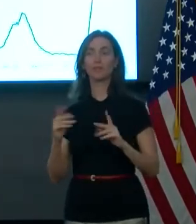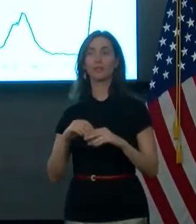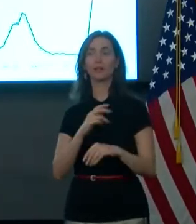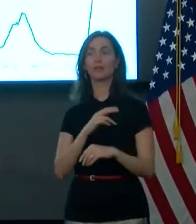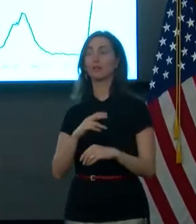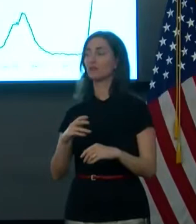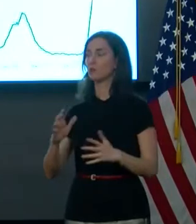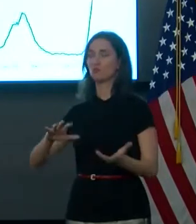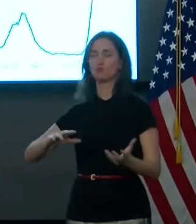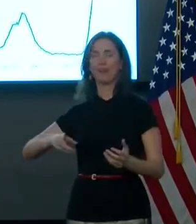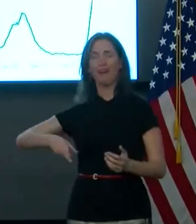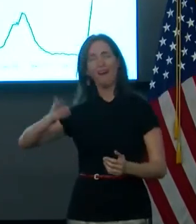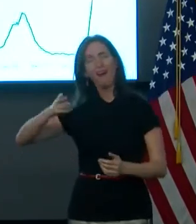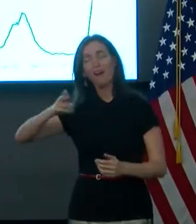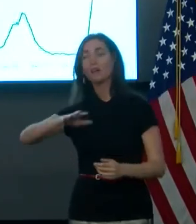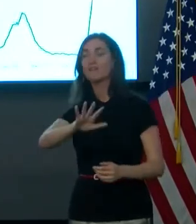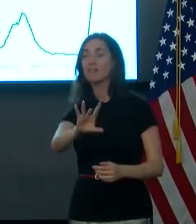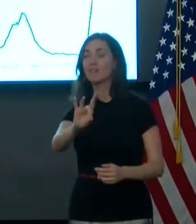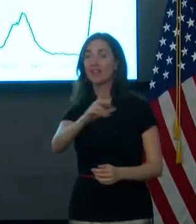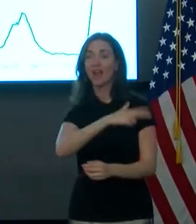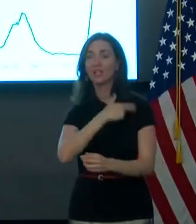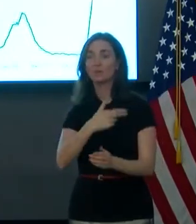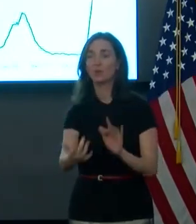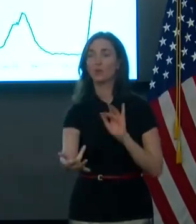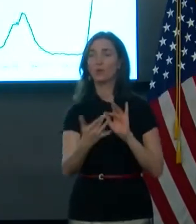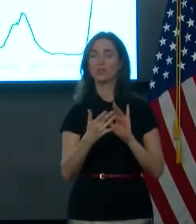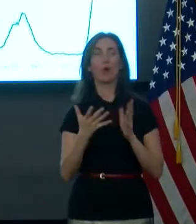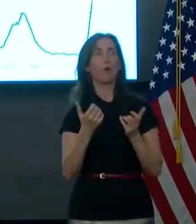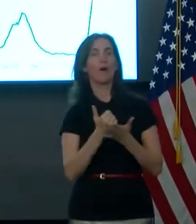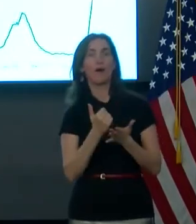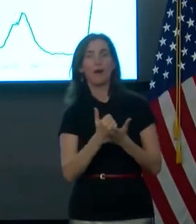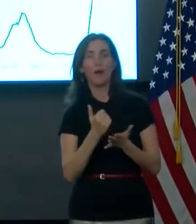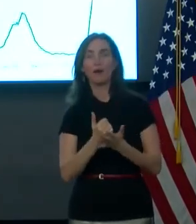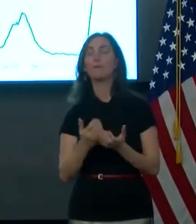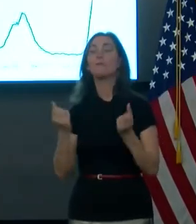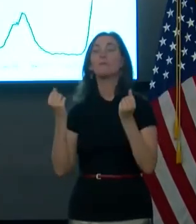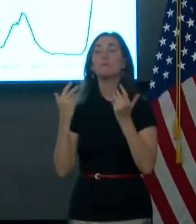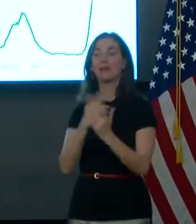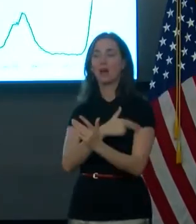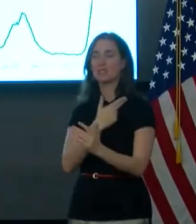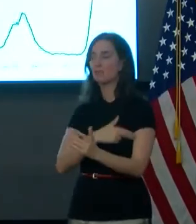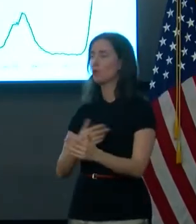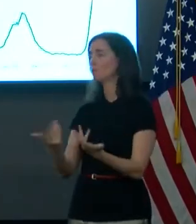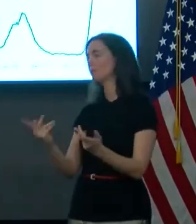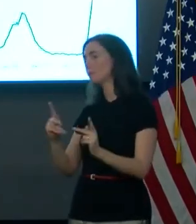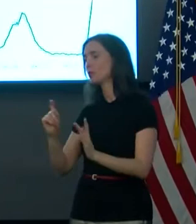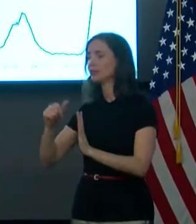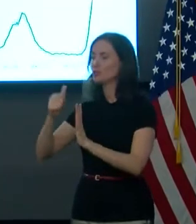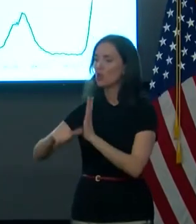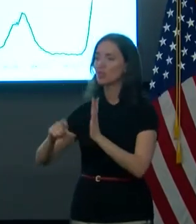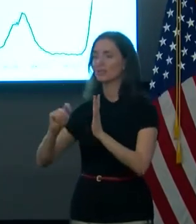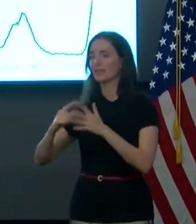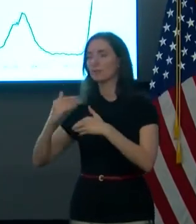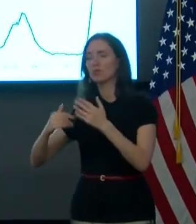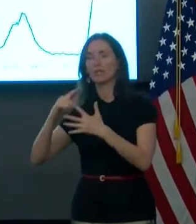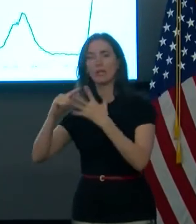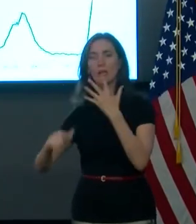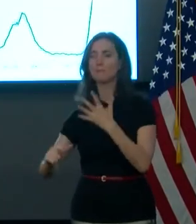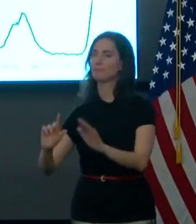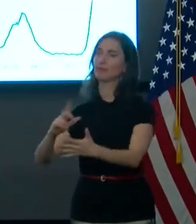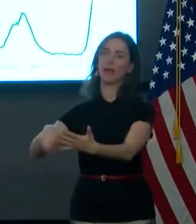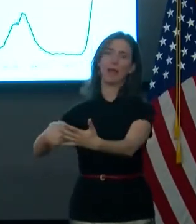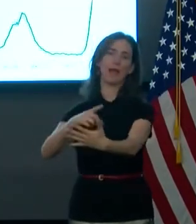reached out to us for help. Many hospitals have canceled elective procedures. It's very challenging